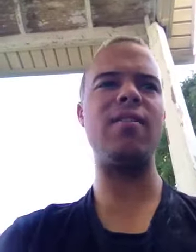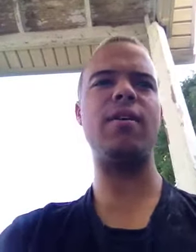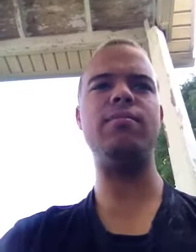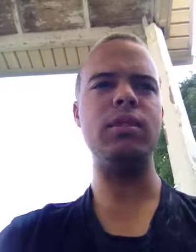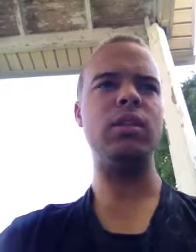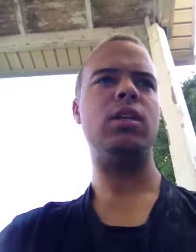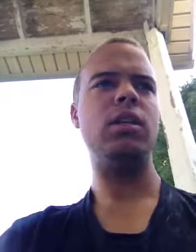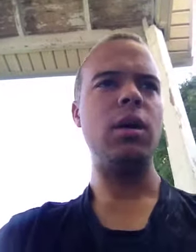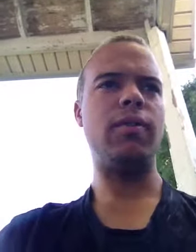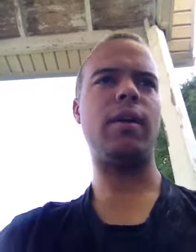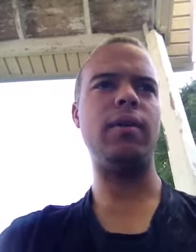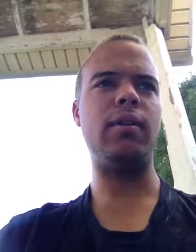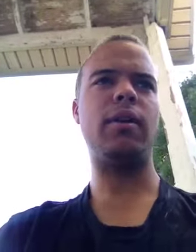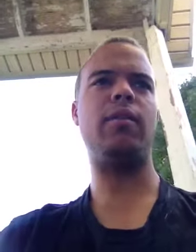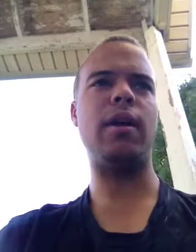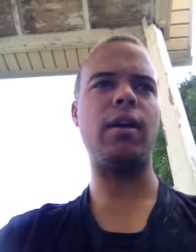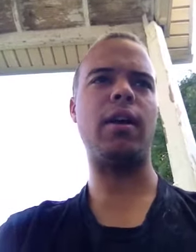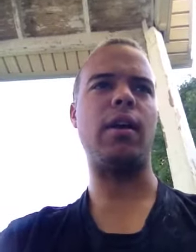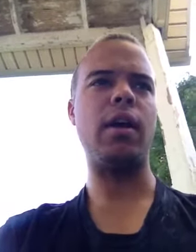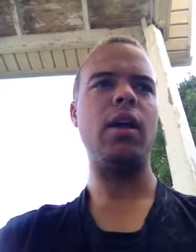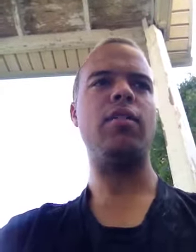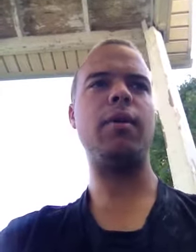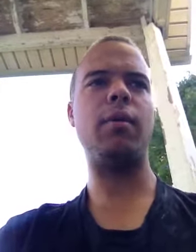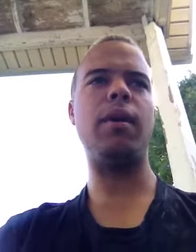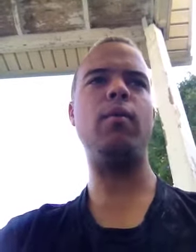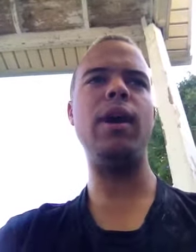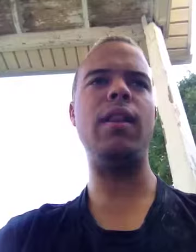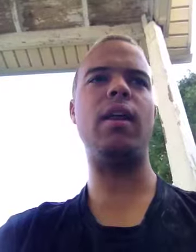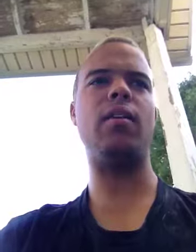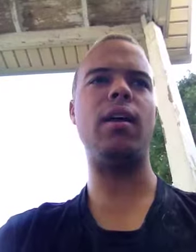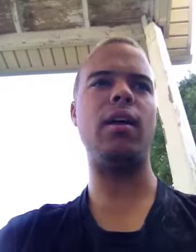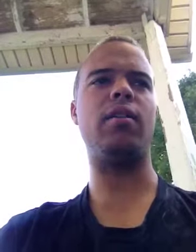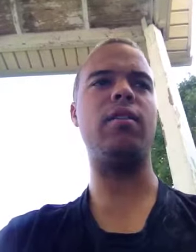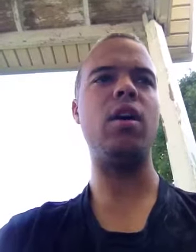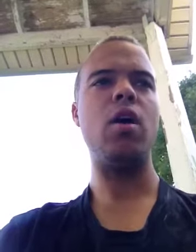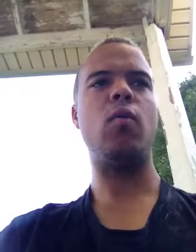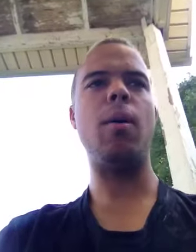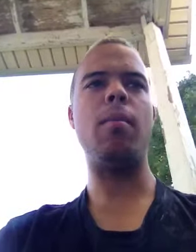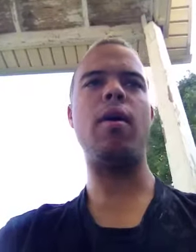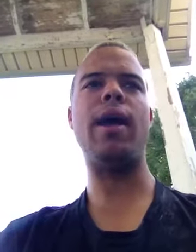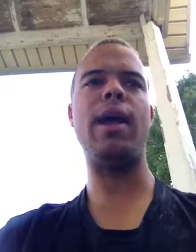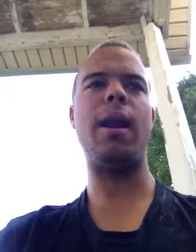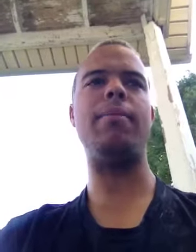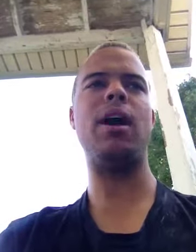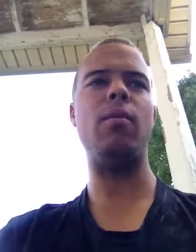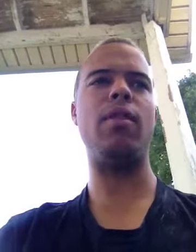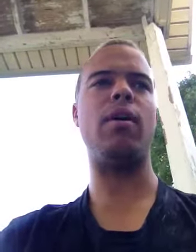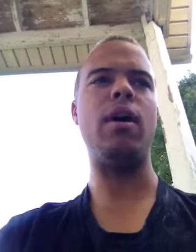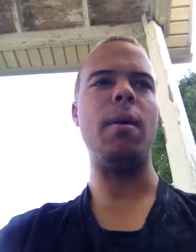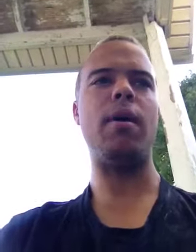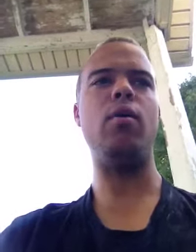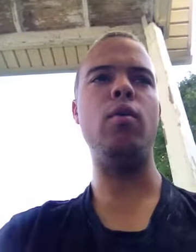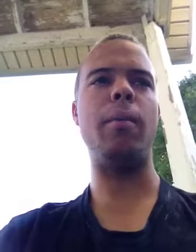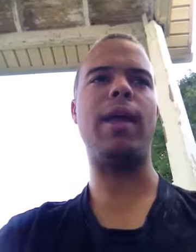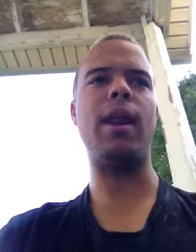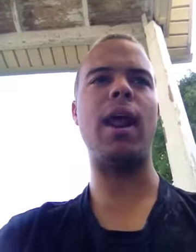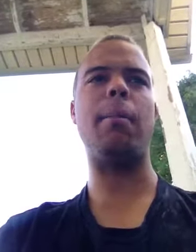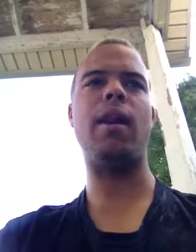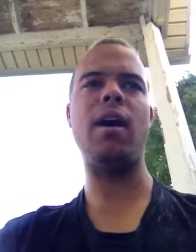I think I love her. Don't listen to John Dennis. Smoking away weed and John Lewis. One more hit and I'm done with her. But who am I kidding? I'm in love